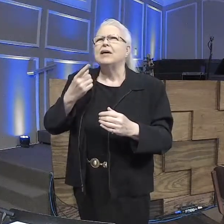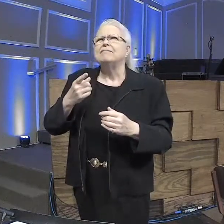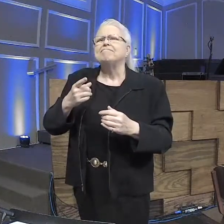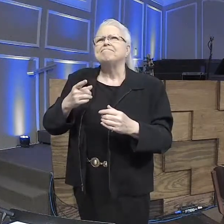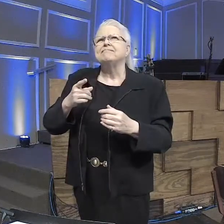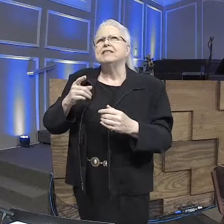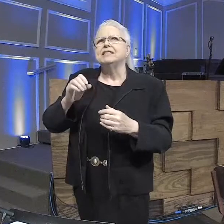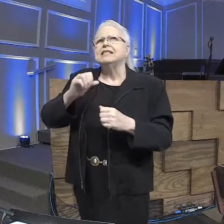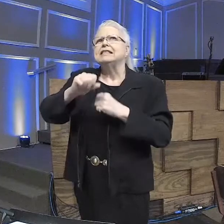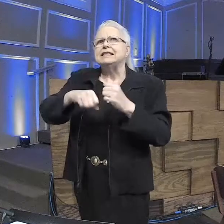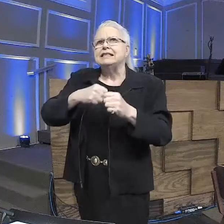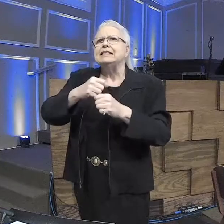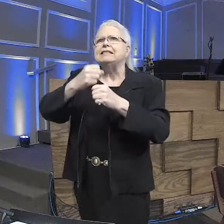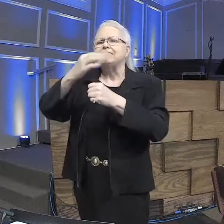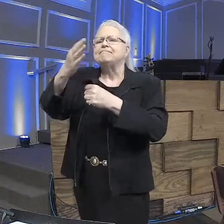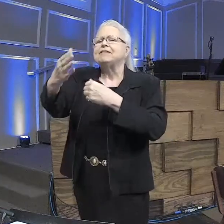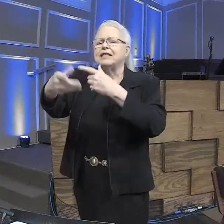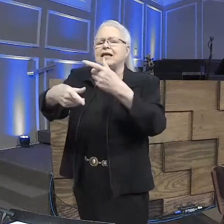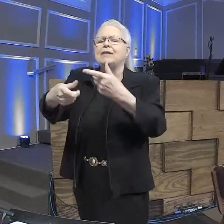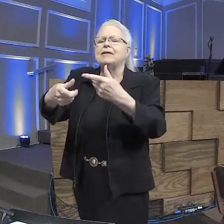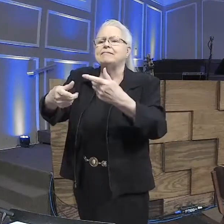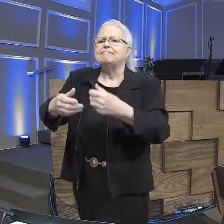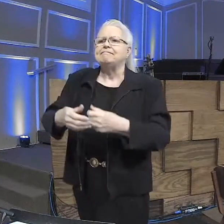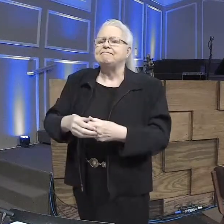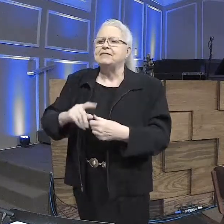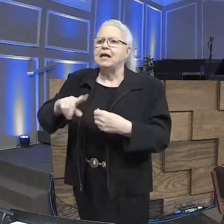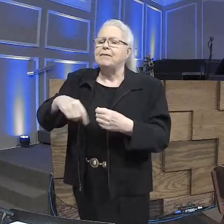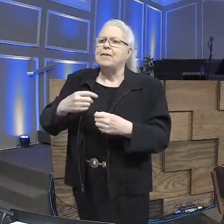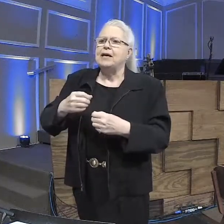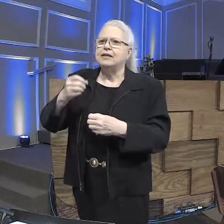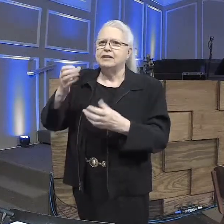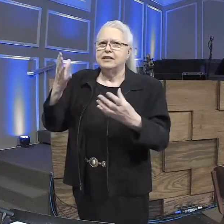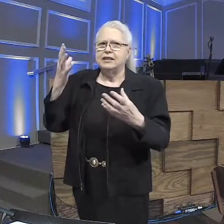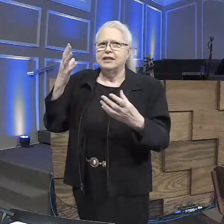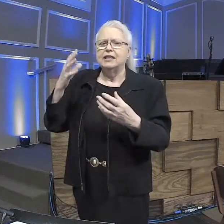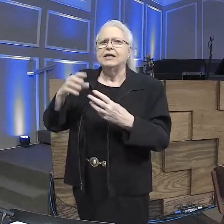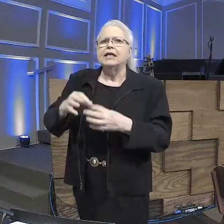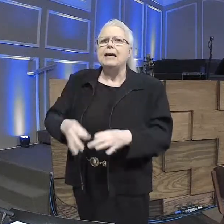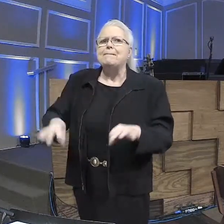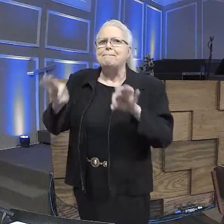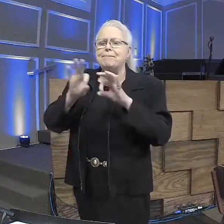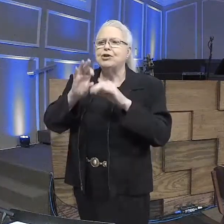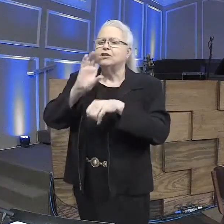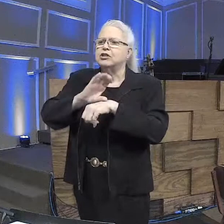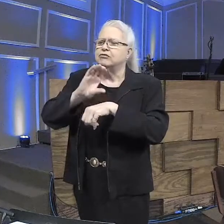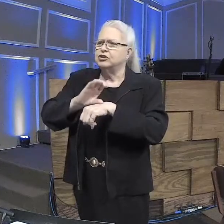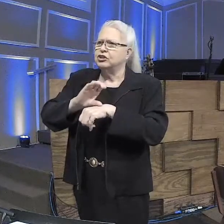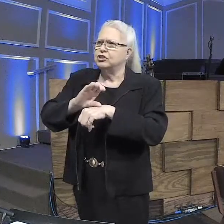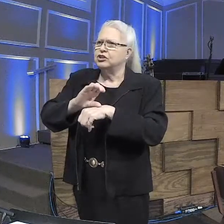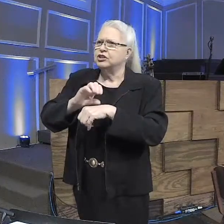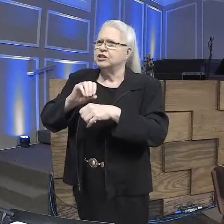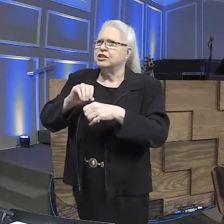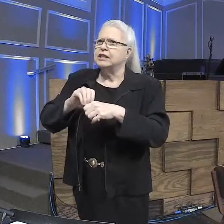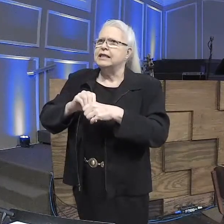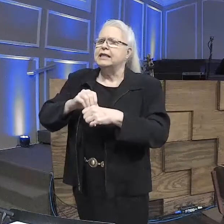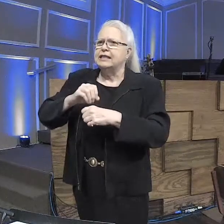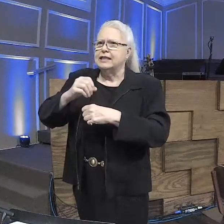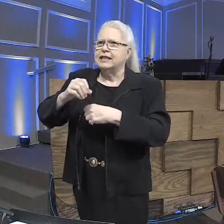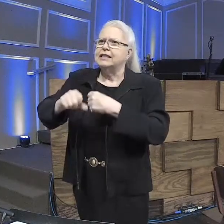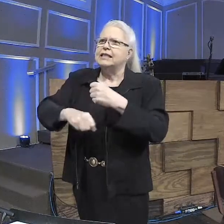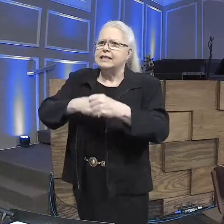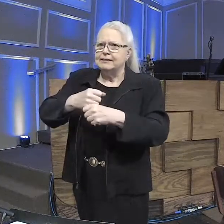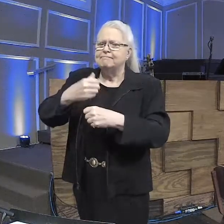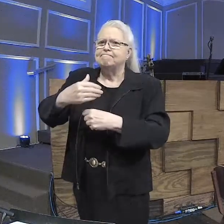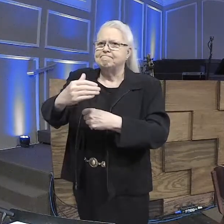expect on this first Sunday in the new year, about the importance of church in the year to come. The text that I'm going to be